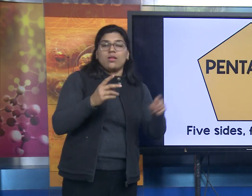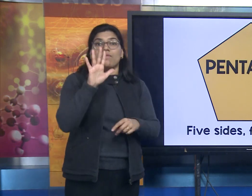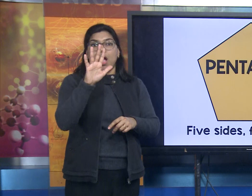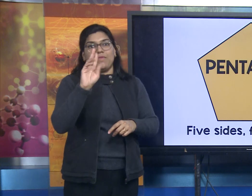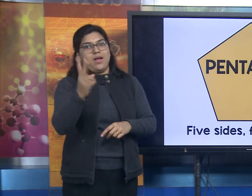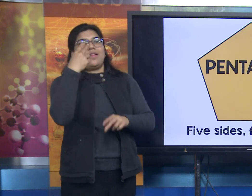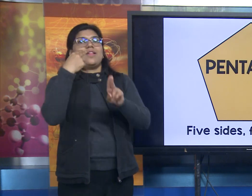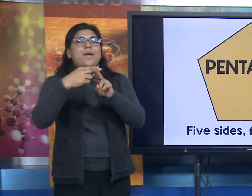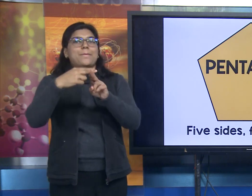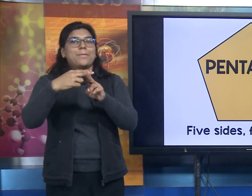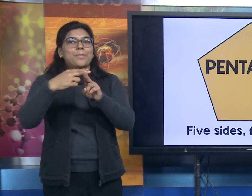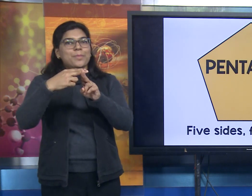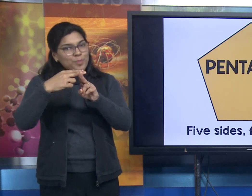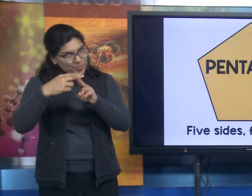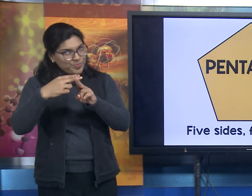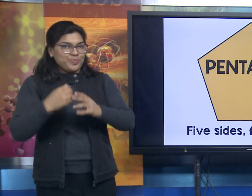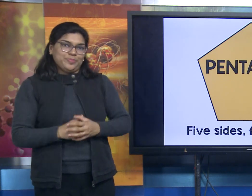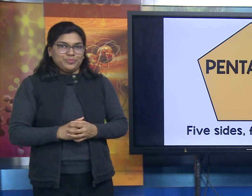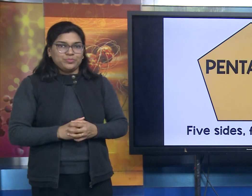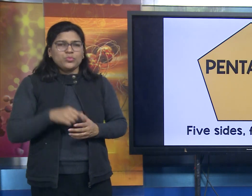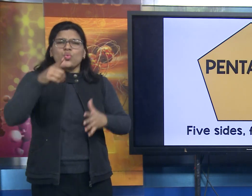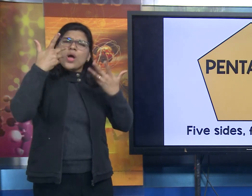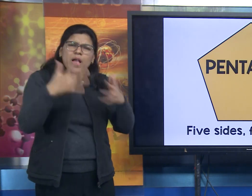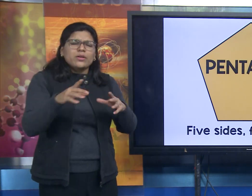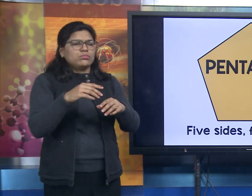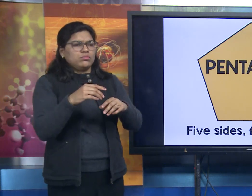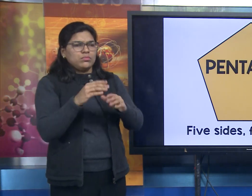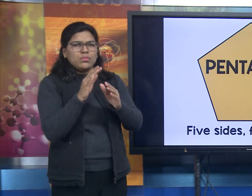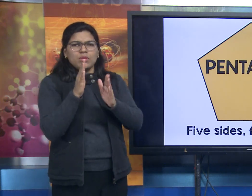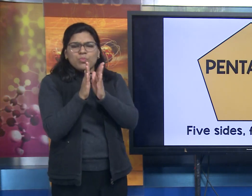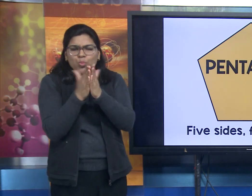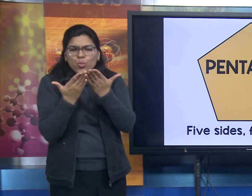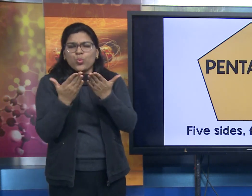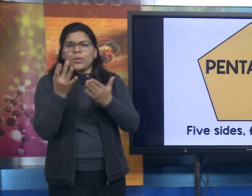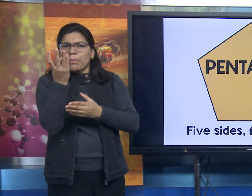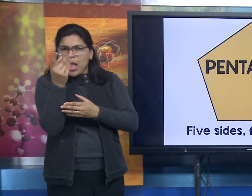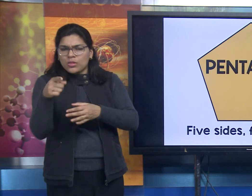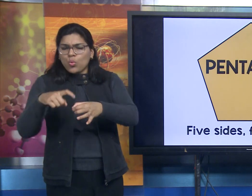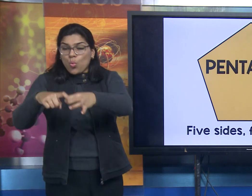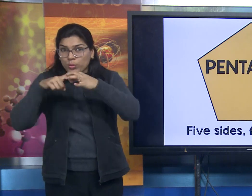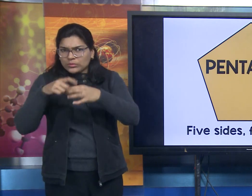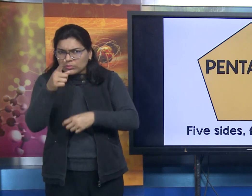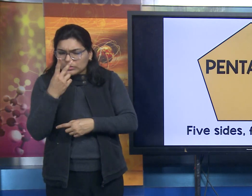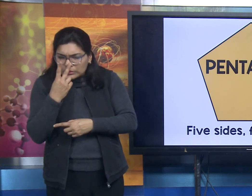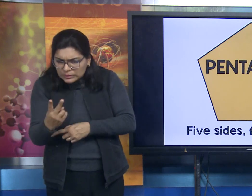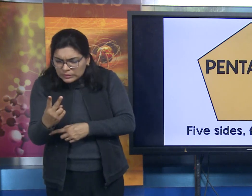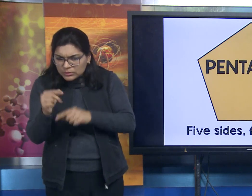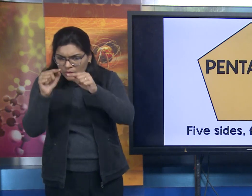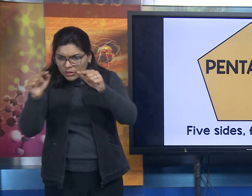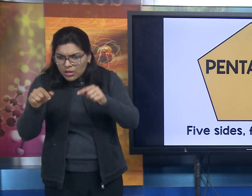for 5-side image only. You see any image in book and whatever question is asked there in